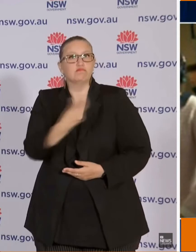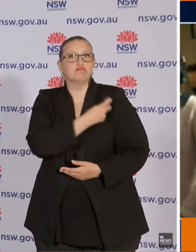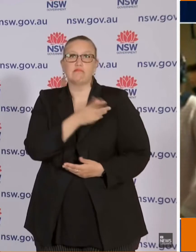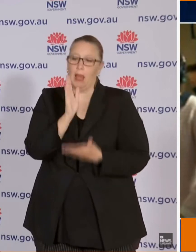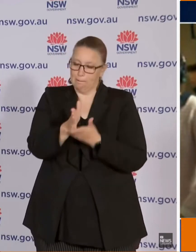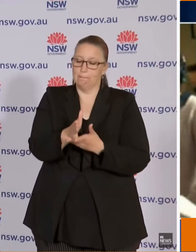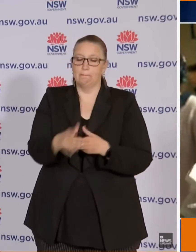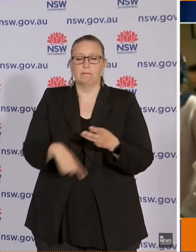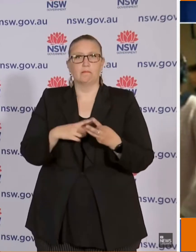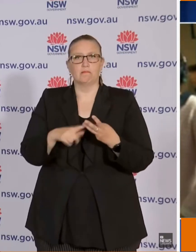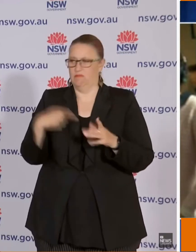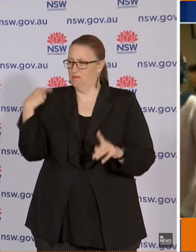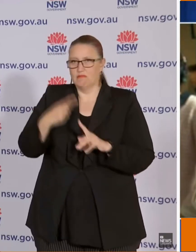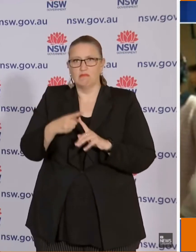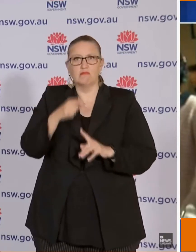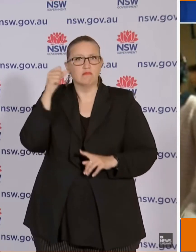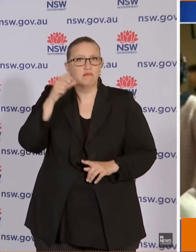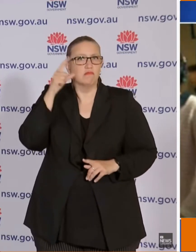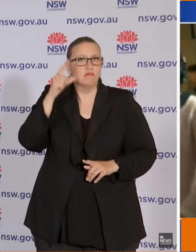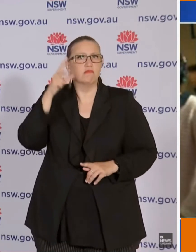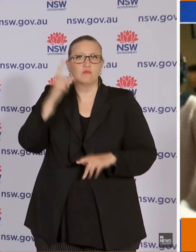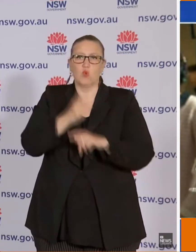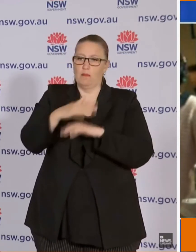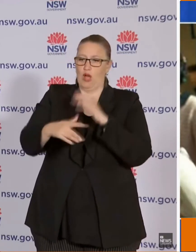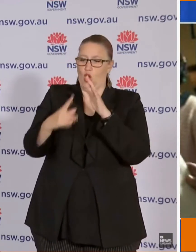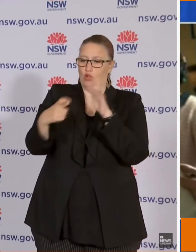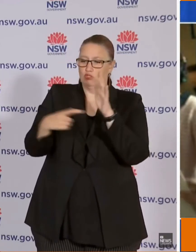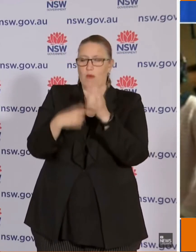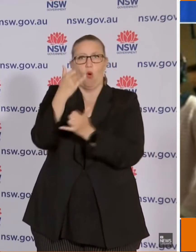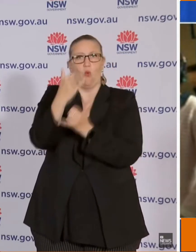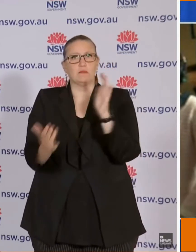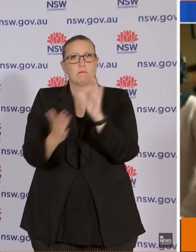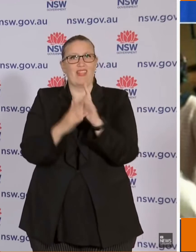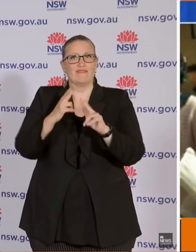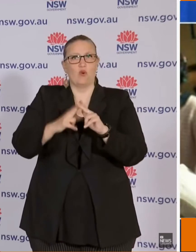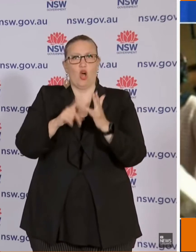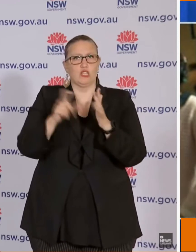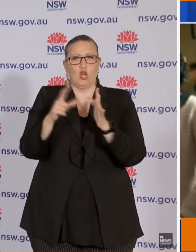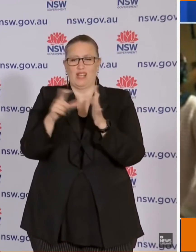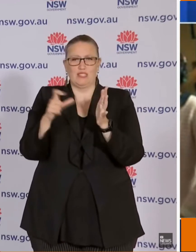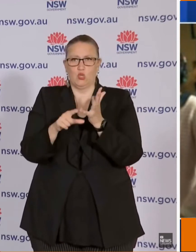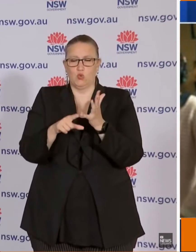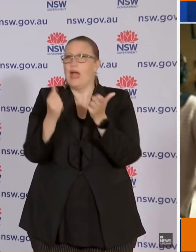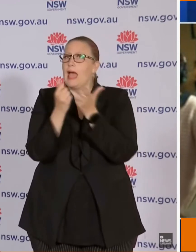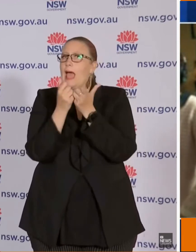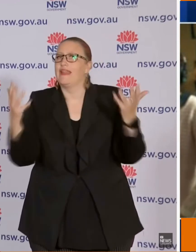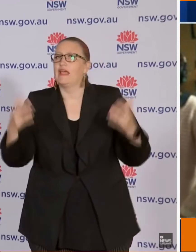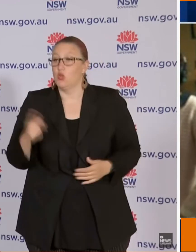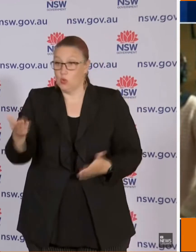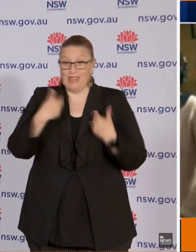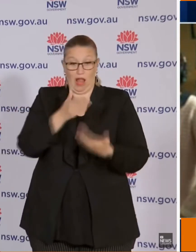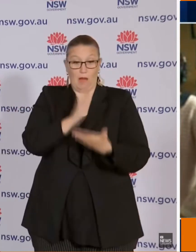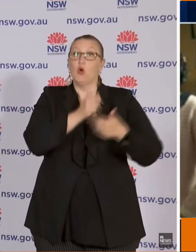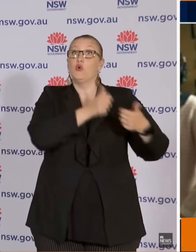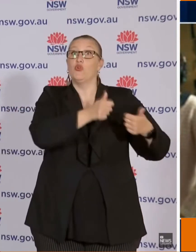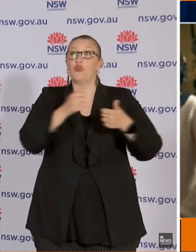for ICU. What does that look like? You're giving us concrete examples of what the good news is, but not the bad news. What